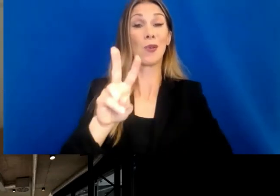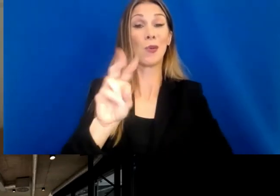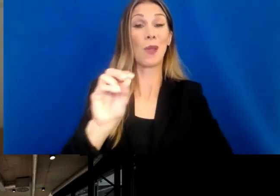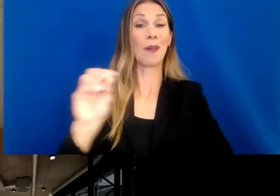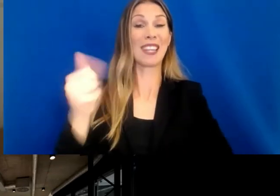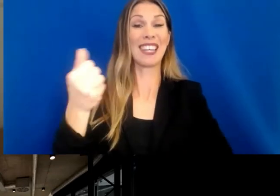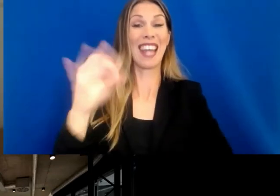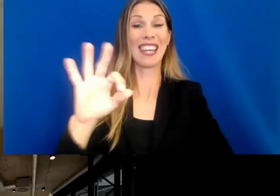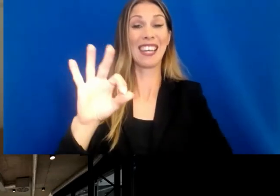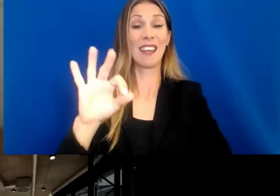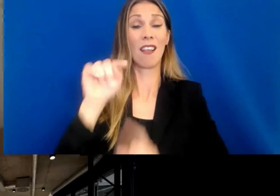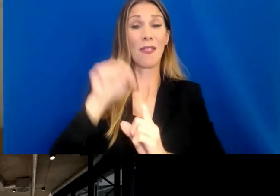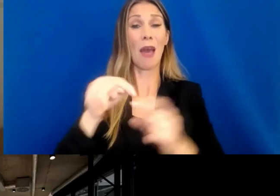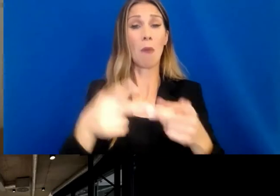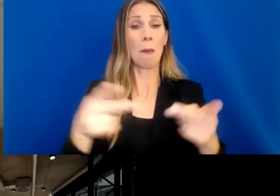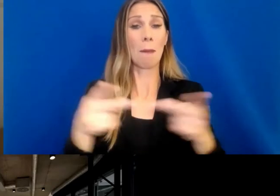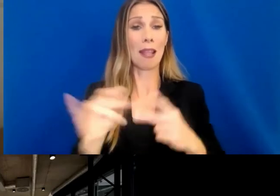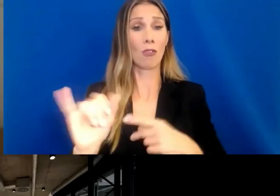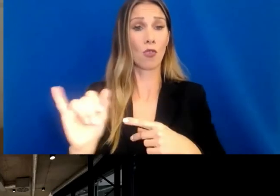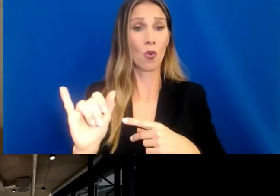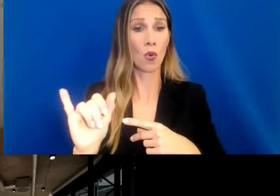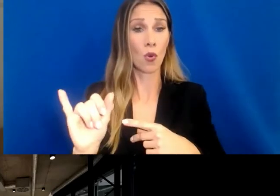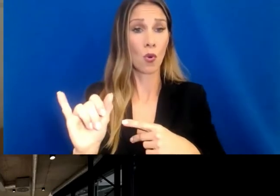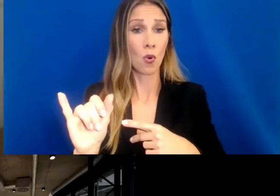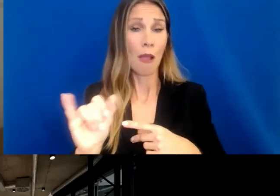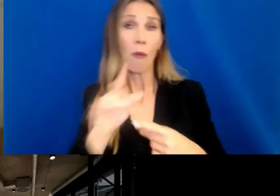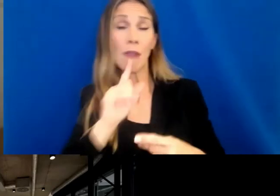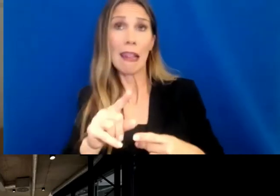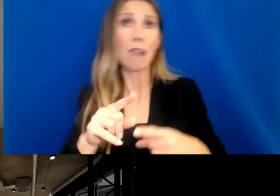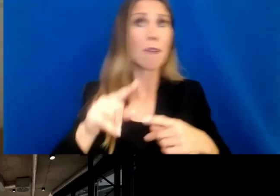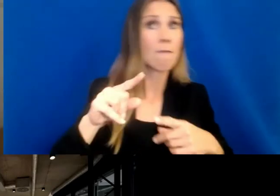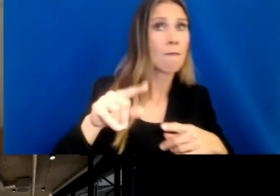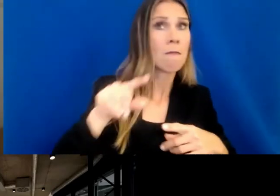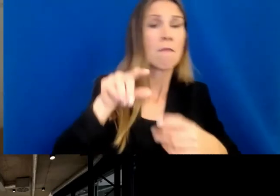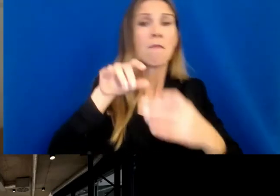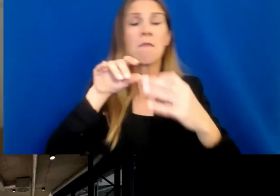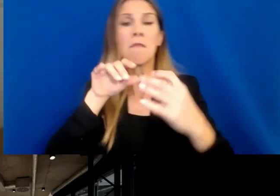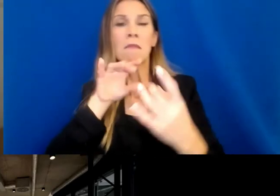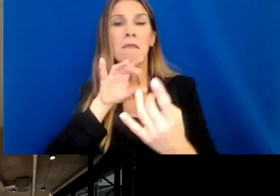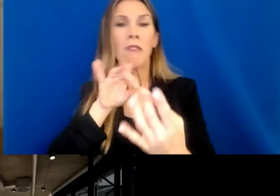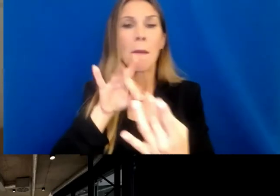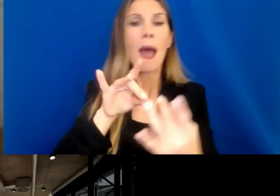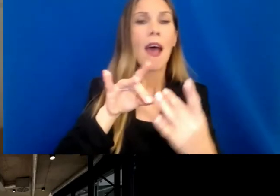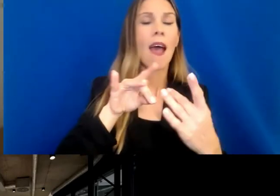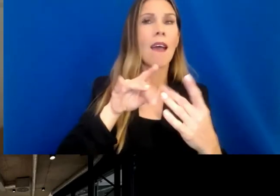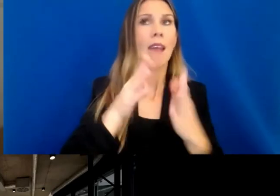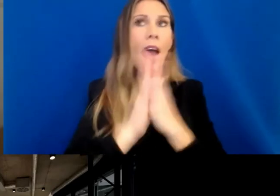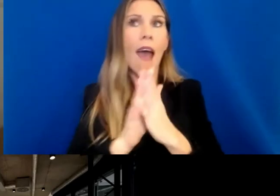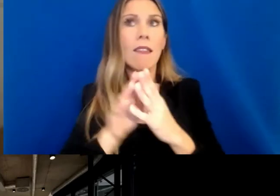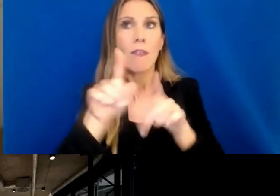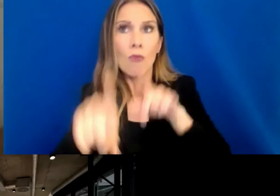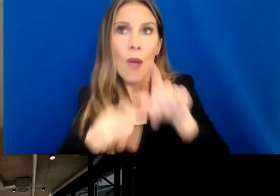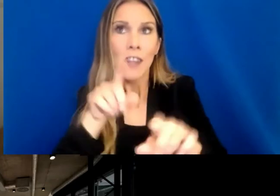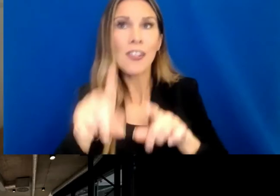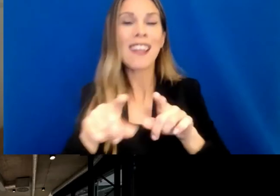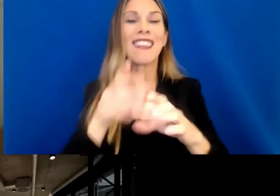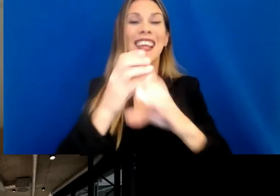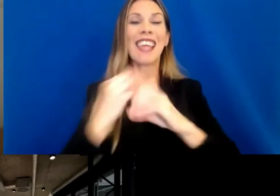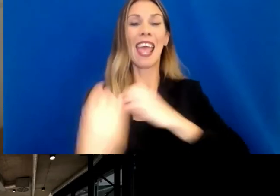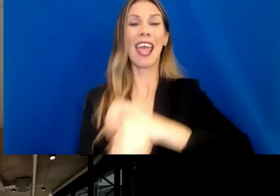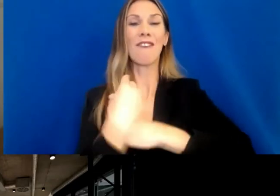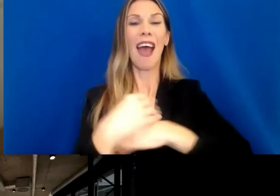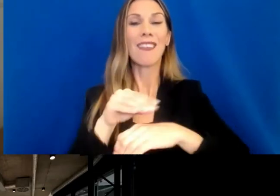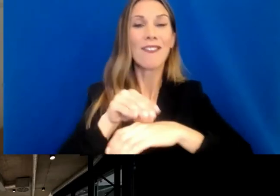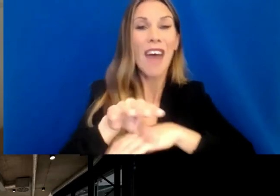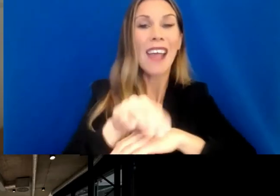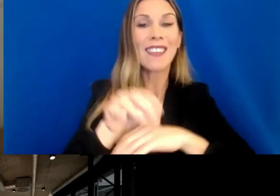place where one can seek, be a sounding board, seek advice, guidance, totally independently